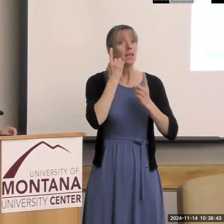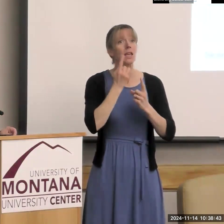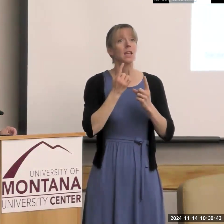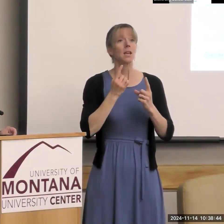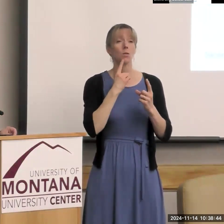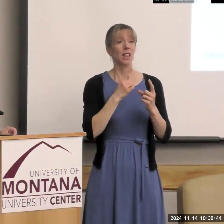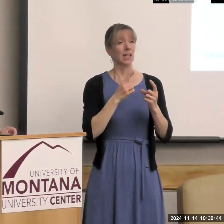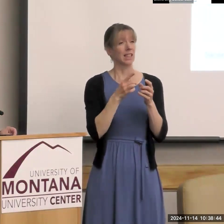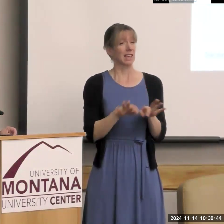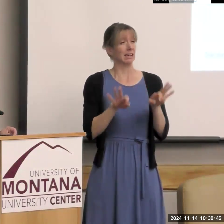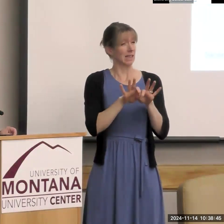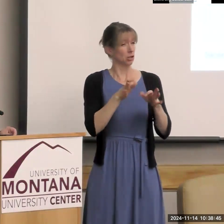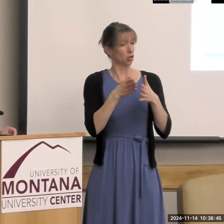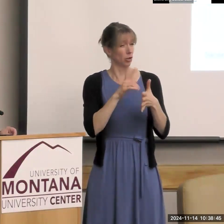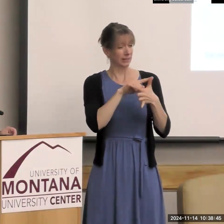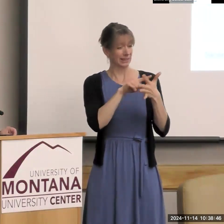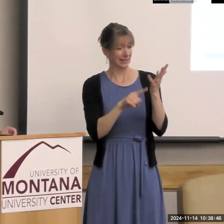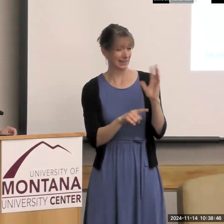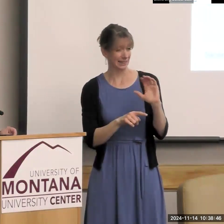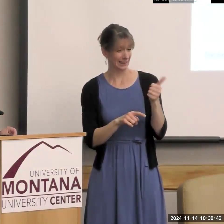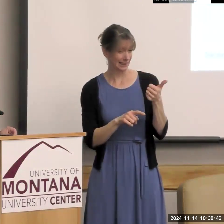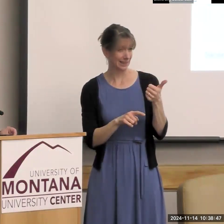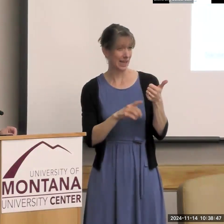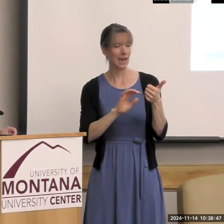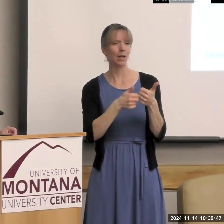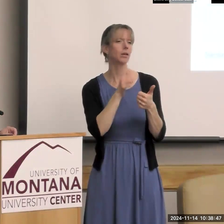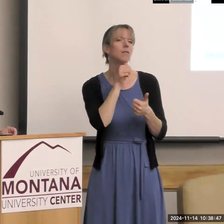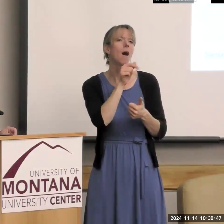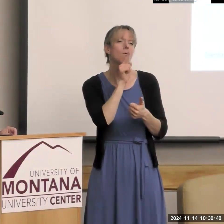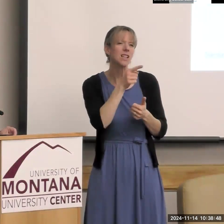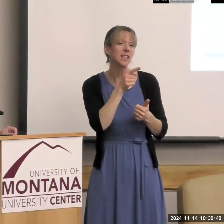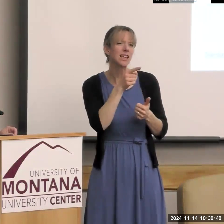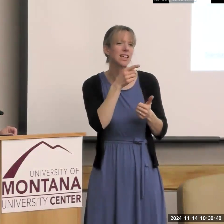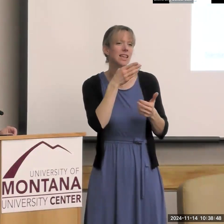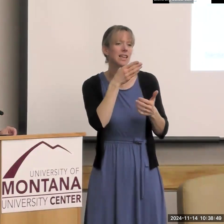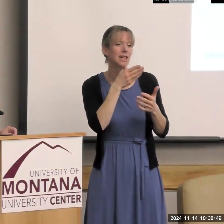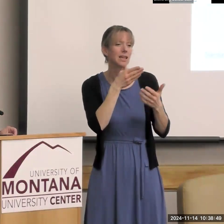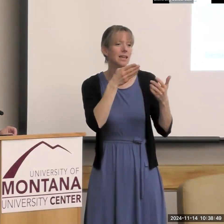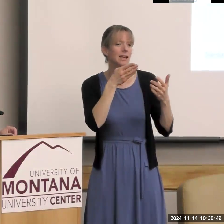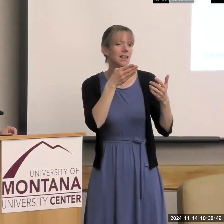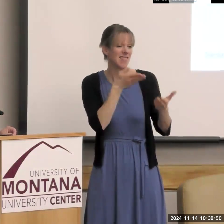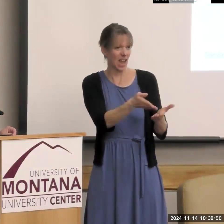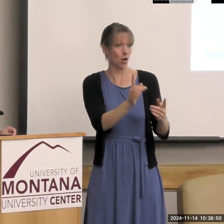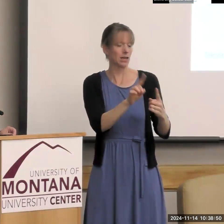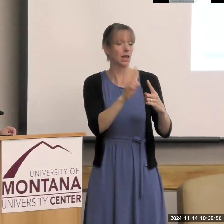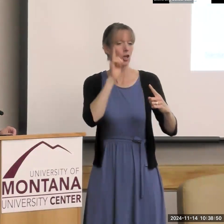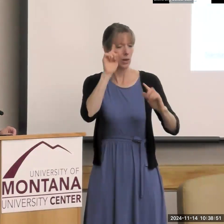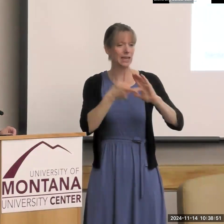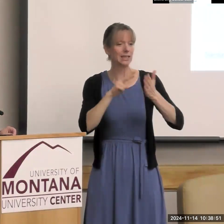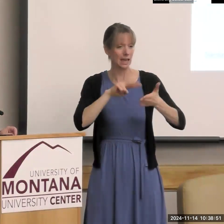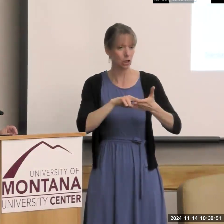essential services and how they're not really there until they're intentionally inclusive of people with intellectual